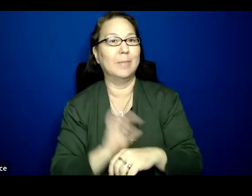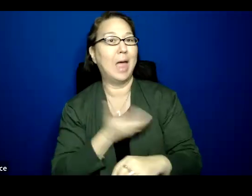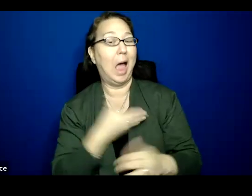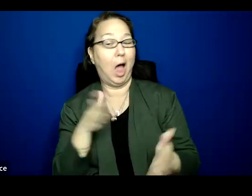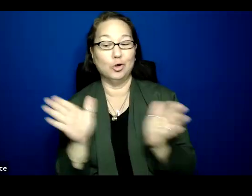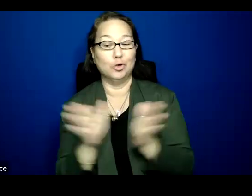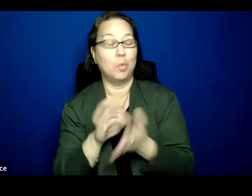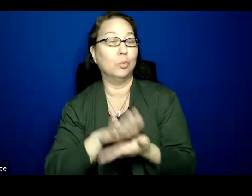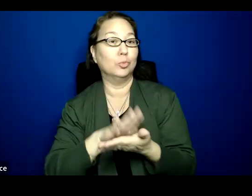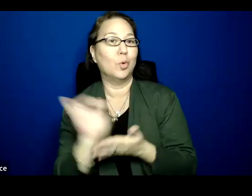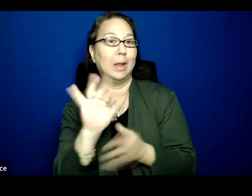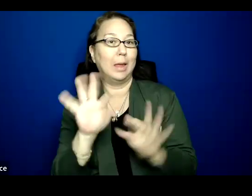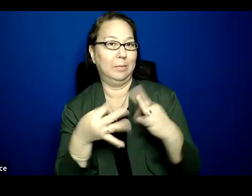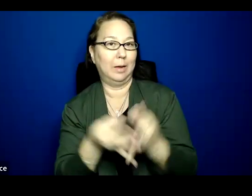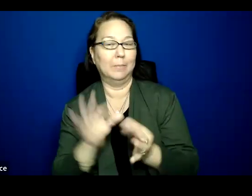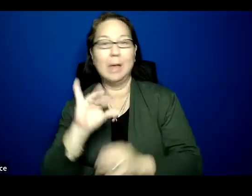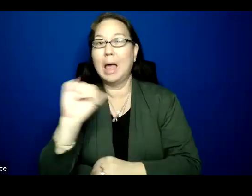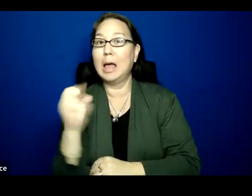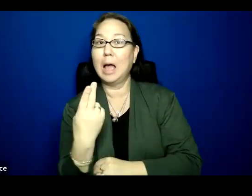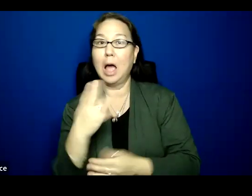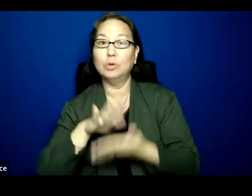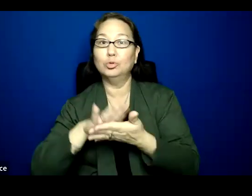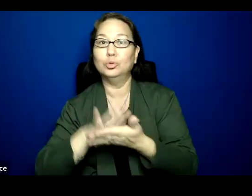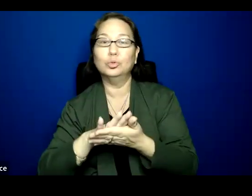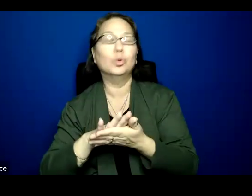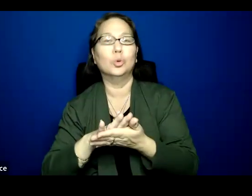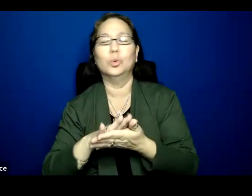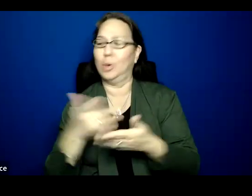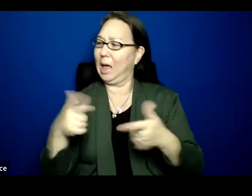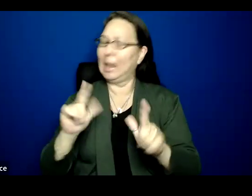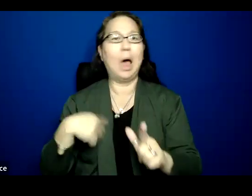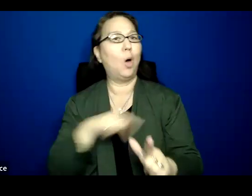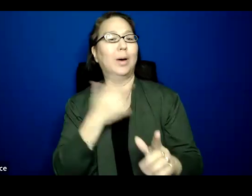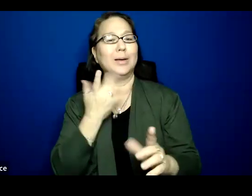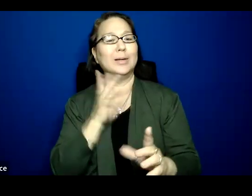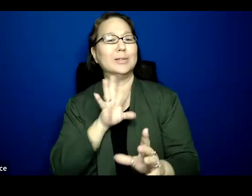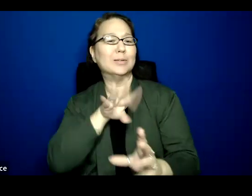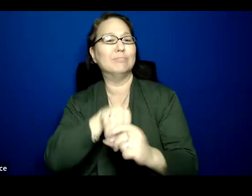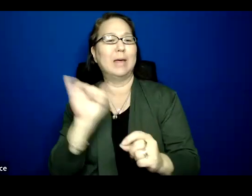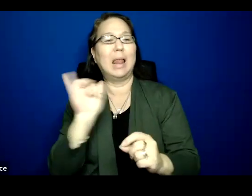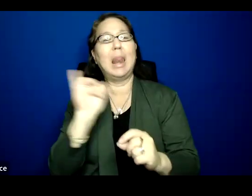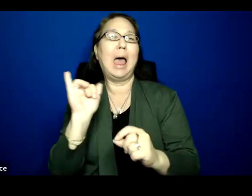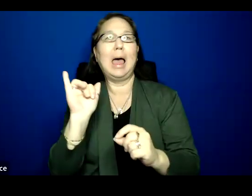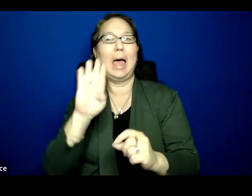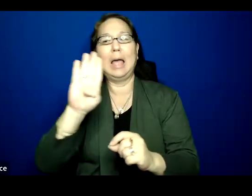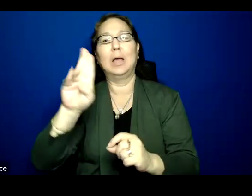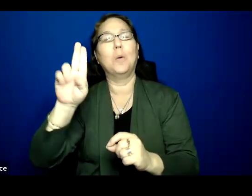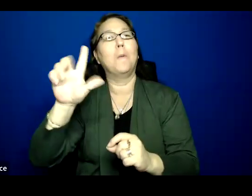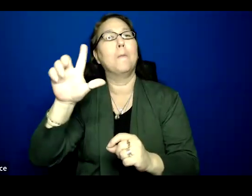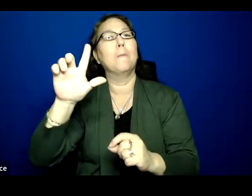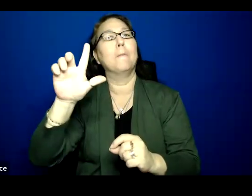family. Cash makes it easy to join opportunities like Build On. We can we can do community